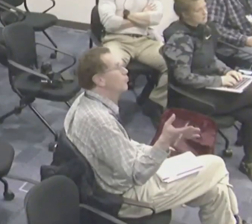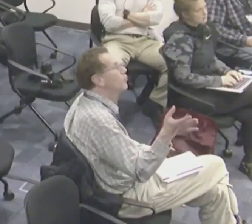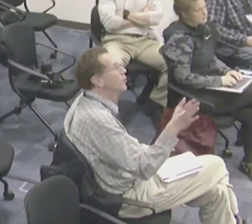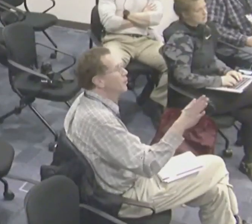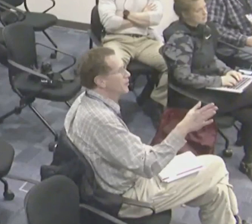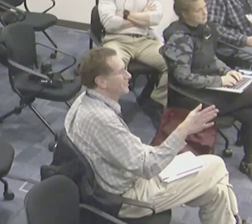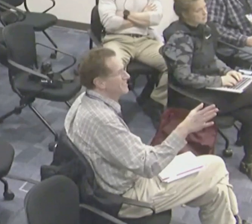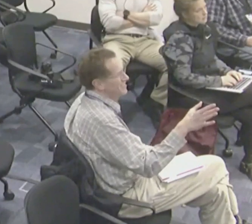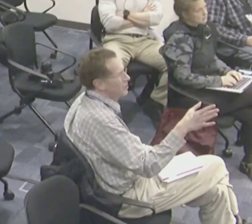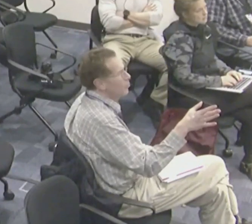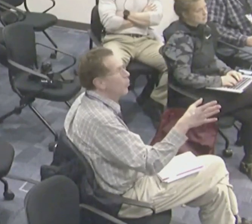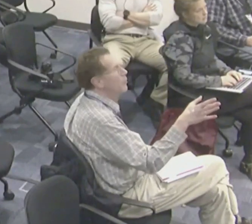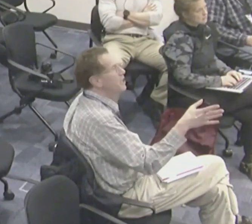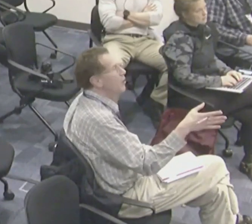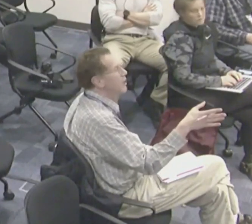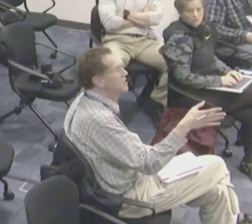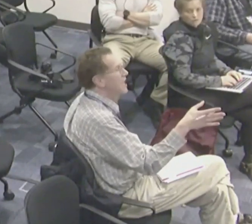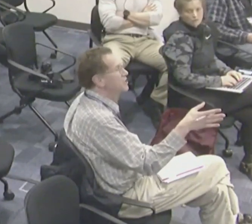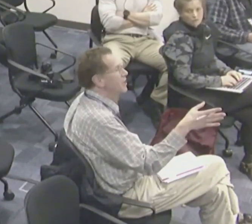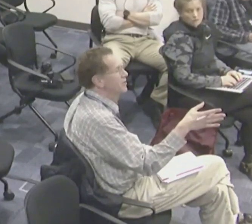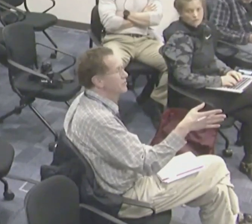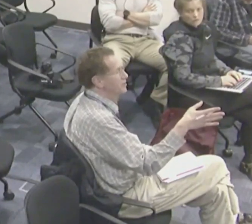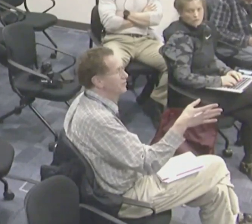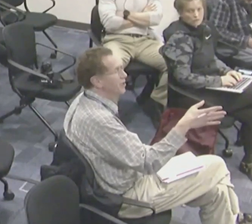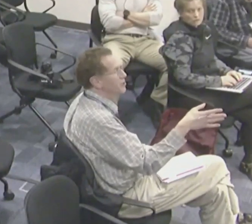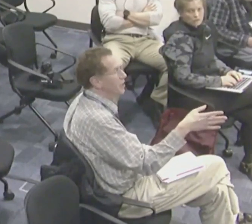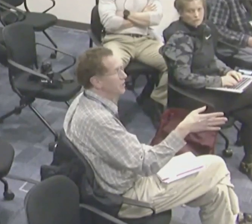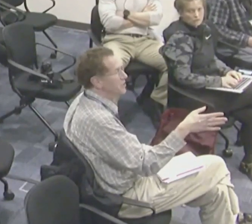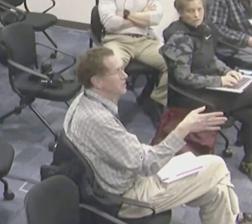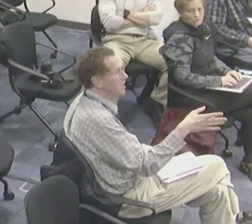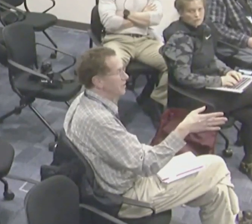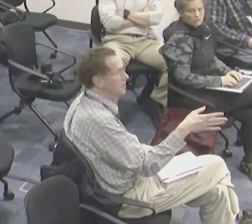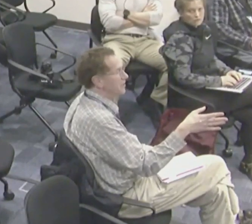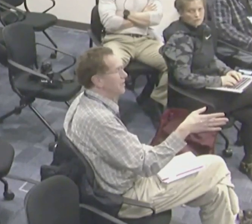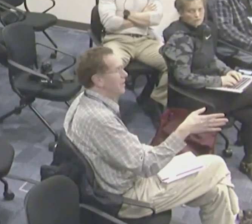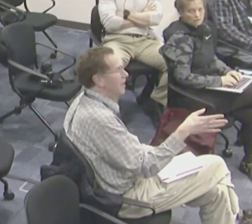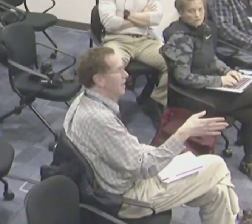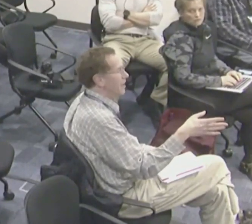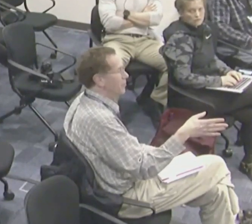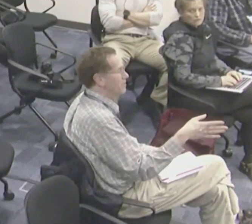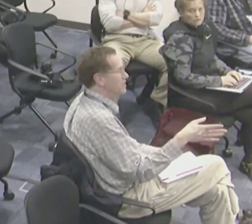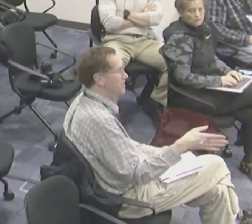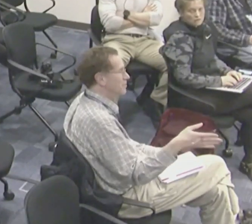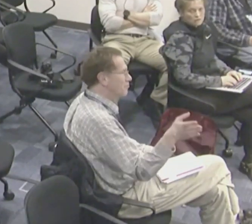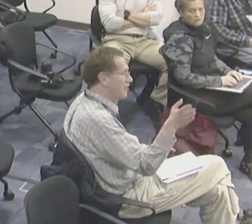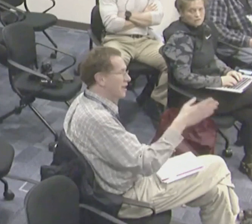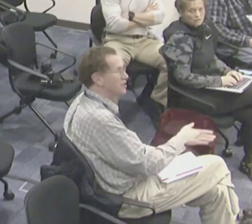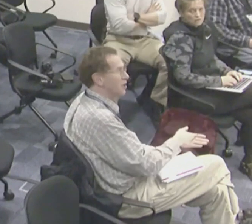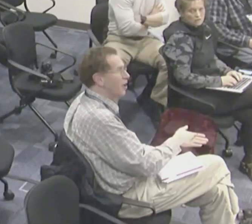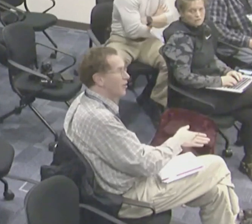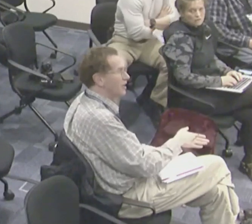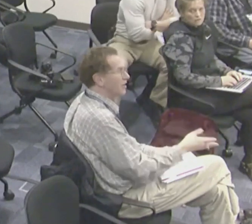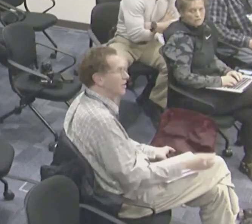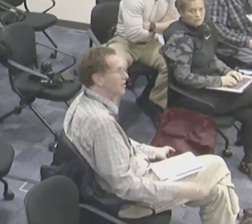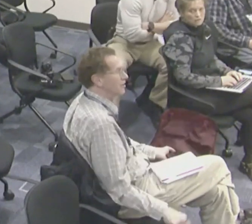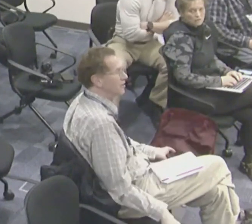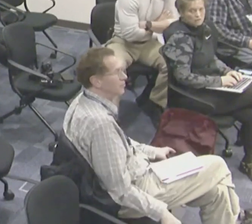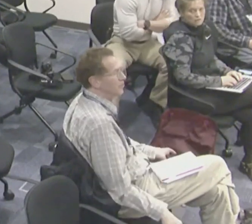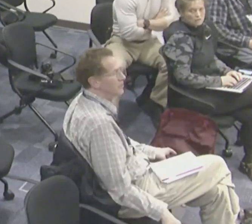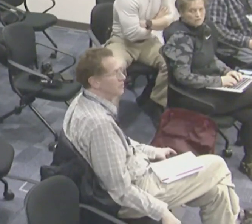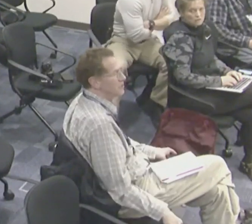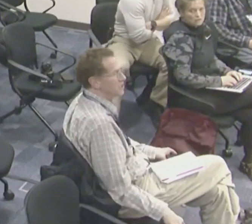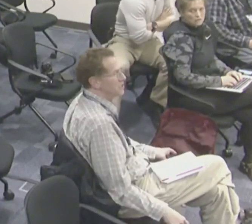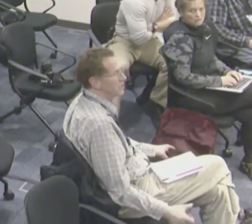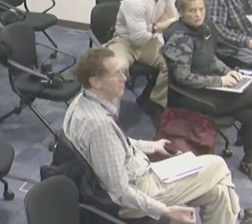we know how if I can answer that question. We know how tax revenues can fluctuate in this state. We've seen vanish in a hurry